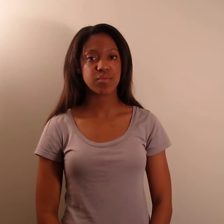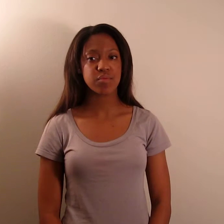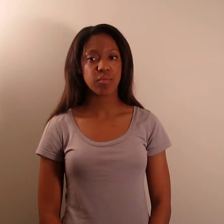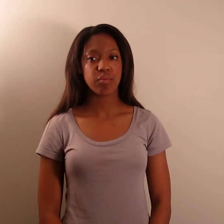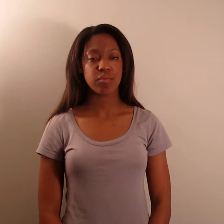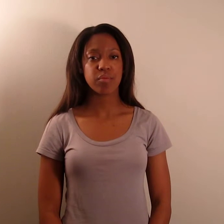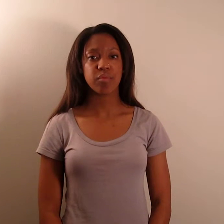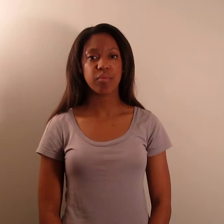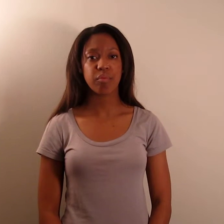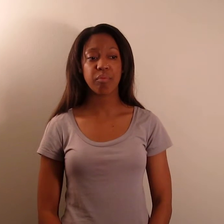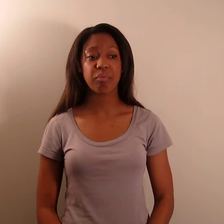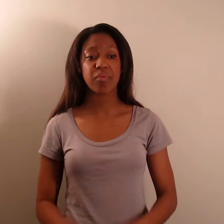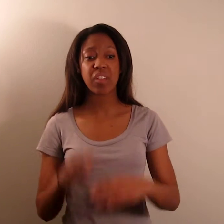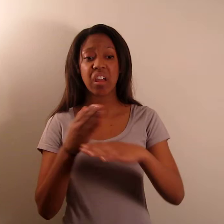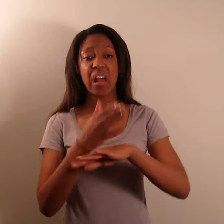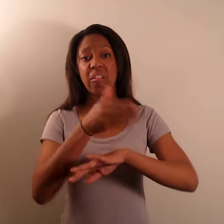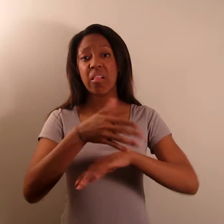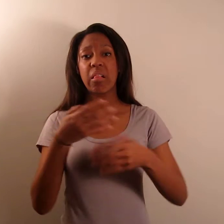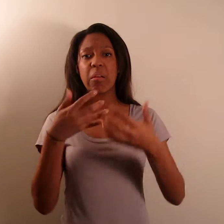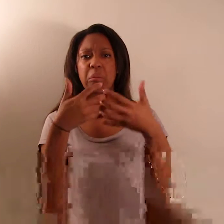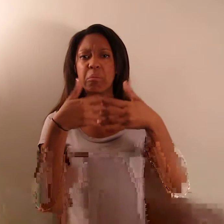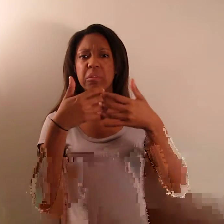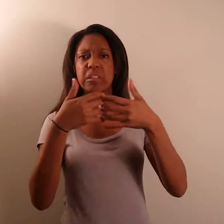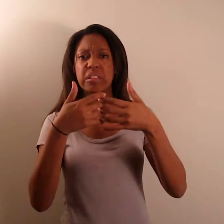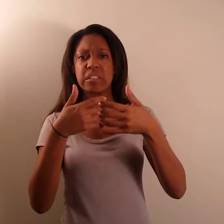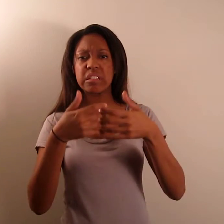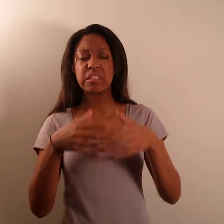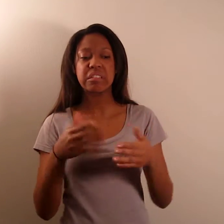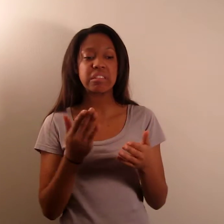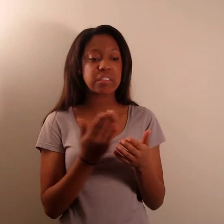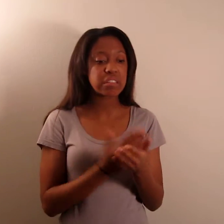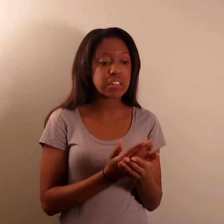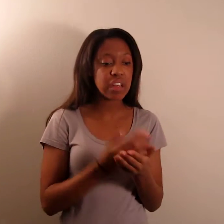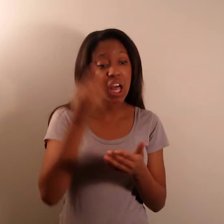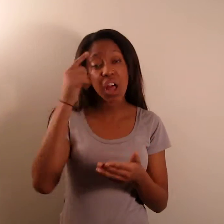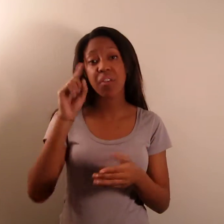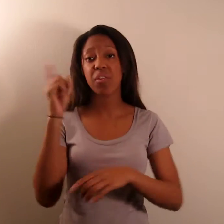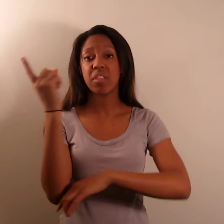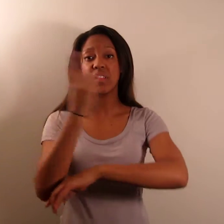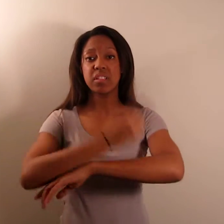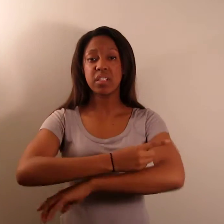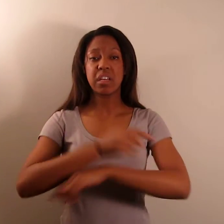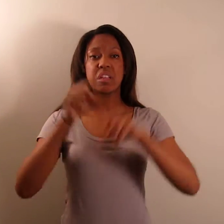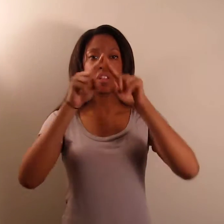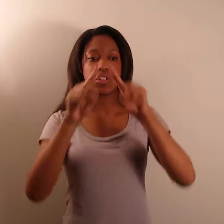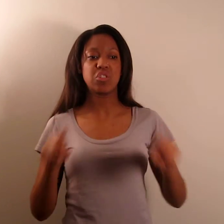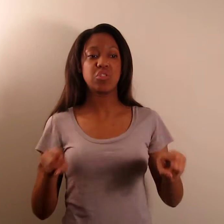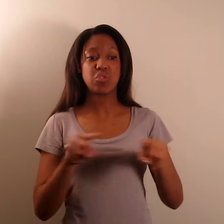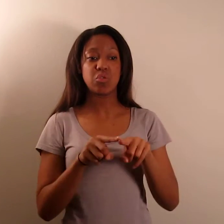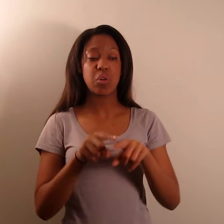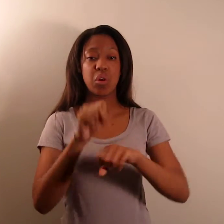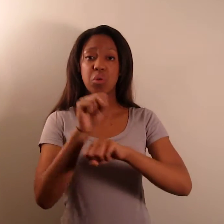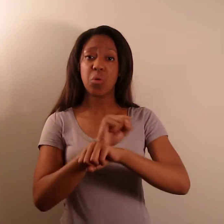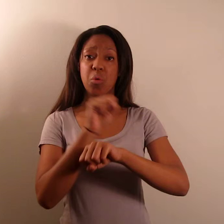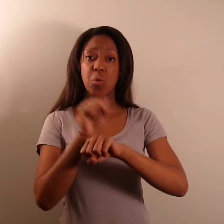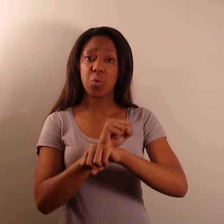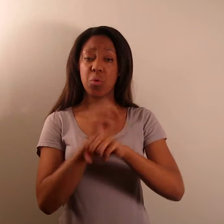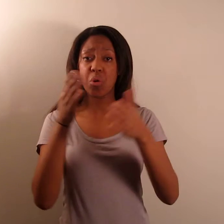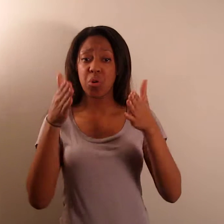Even after the machines powered down for the day, the Triangle workers were subject to one final management imperative. No one left the